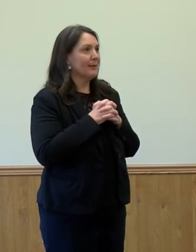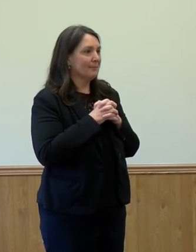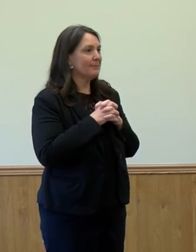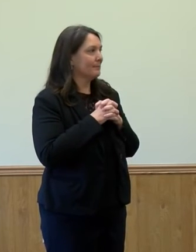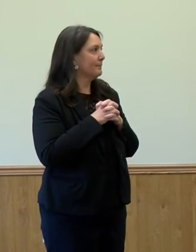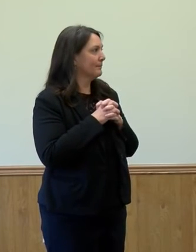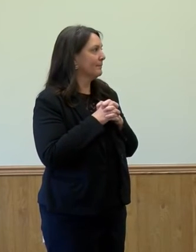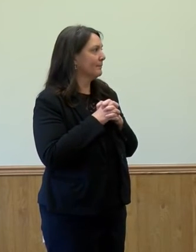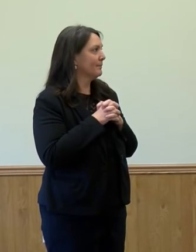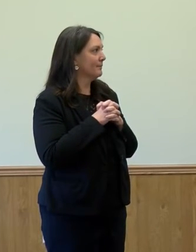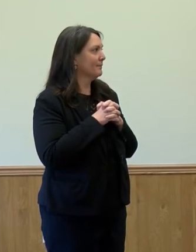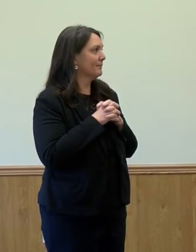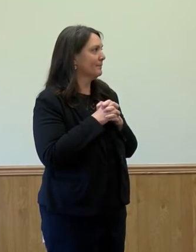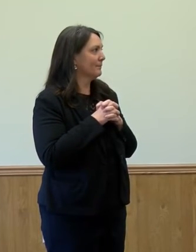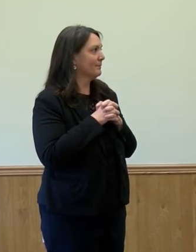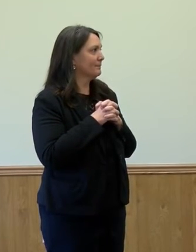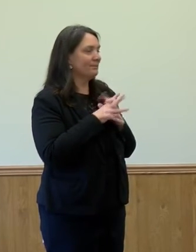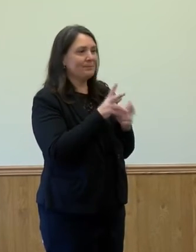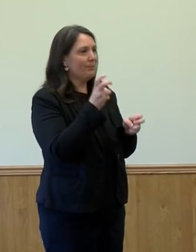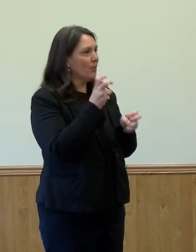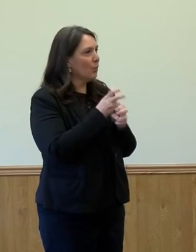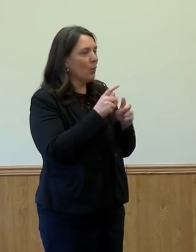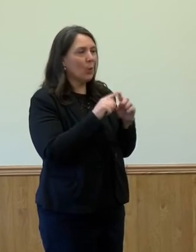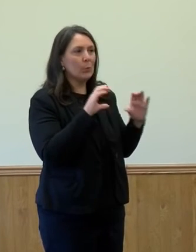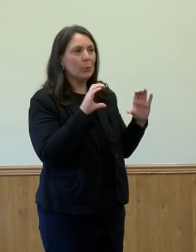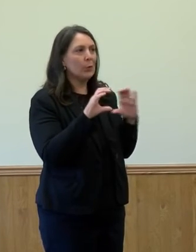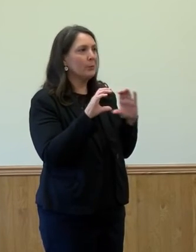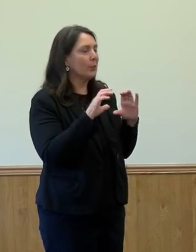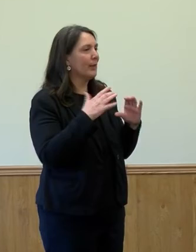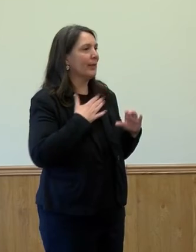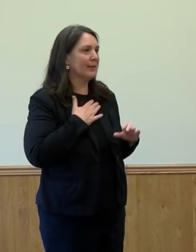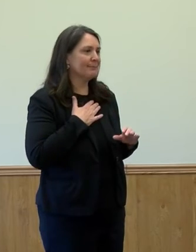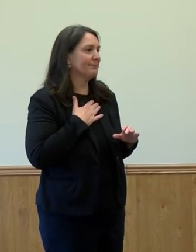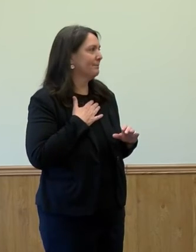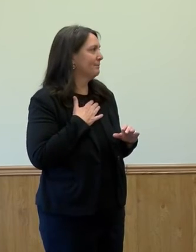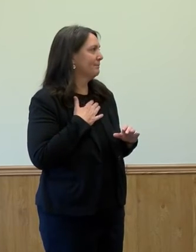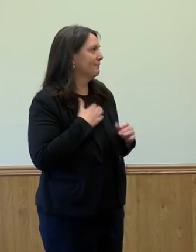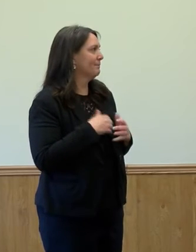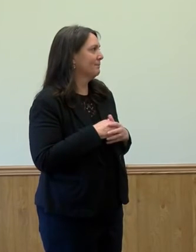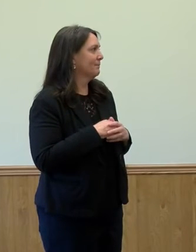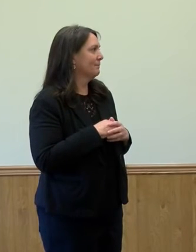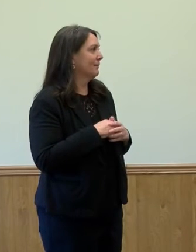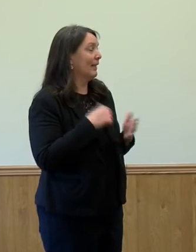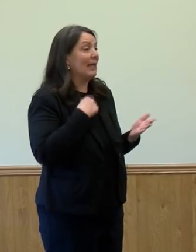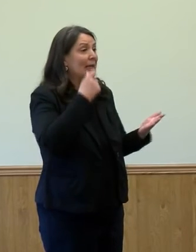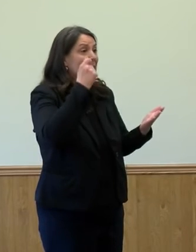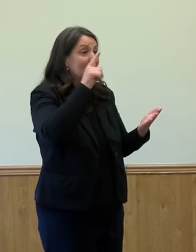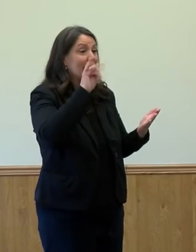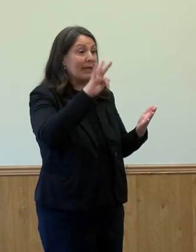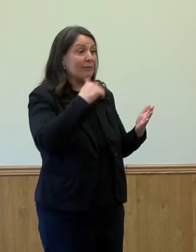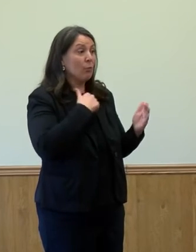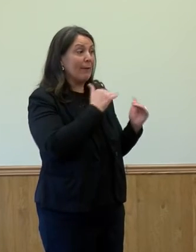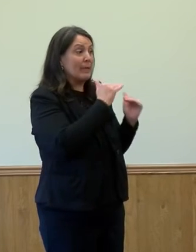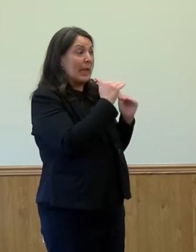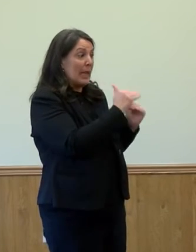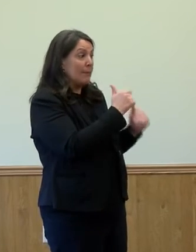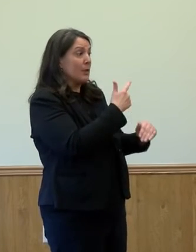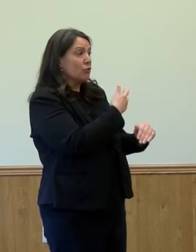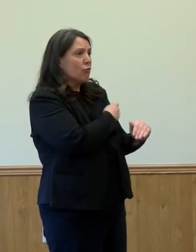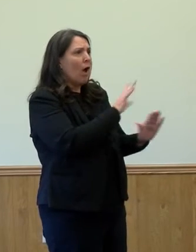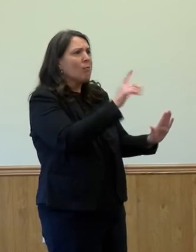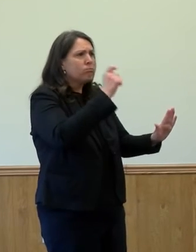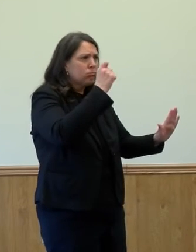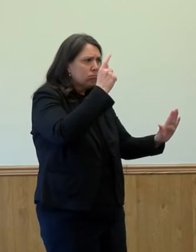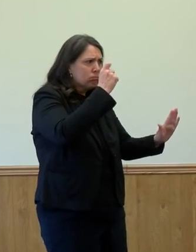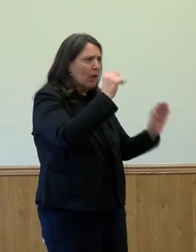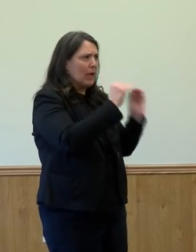It is really a hard way to communicate the situation we're in. I understand if we were in a situation where we had limited vaccinations. I would understand if we